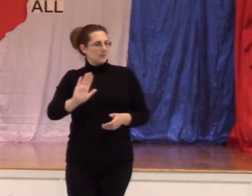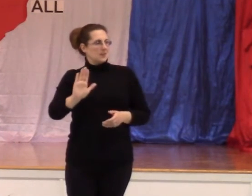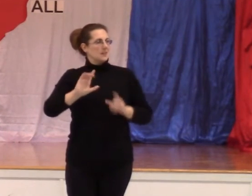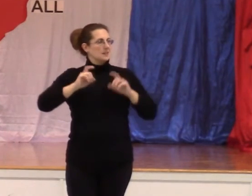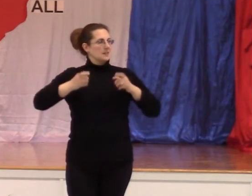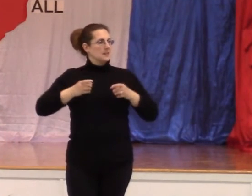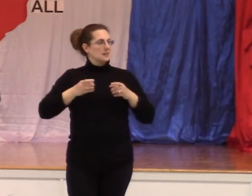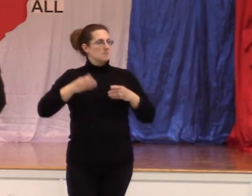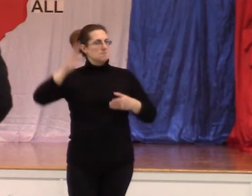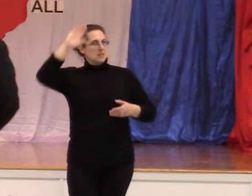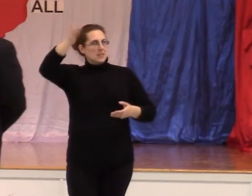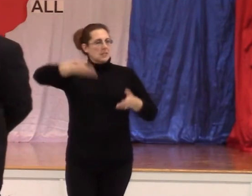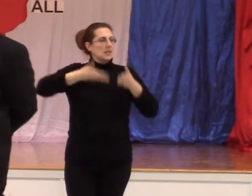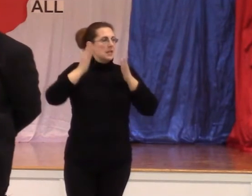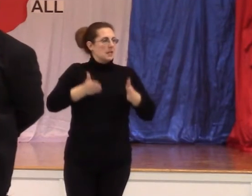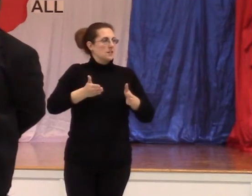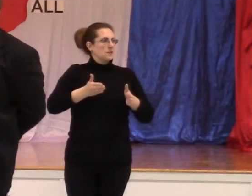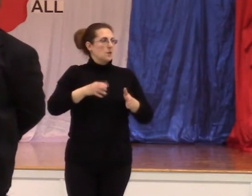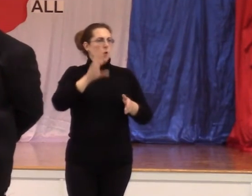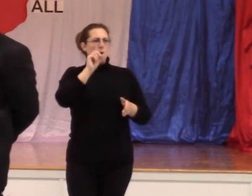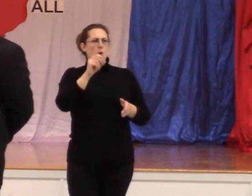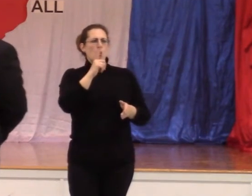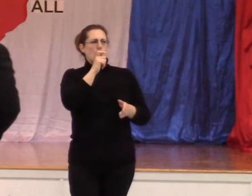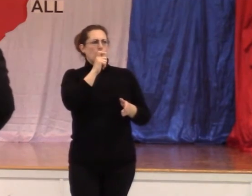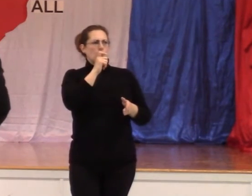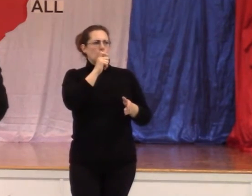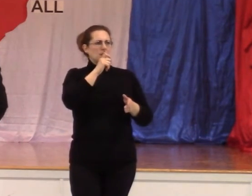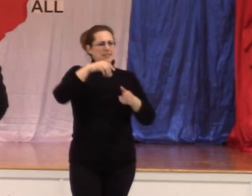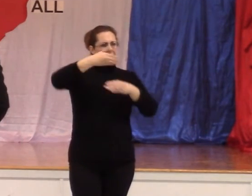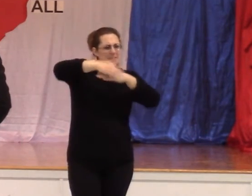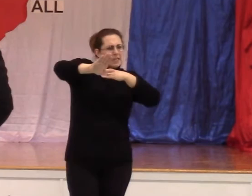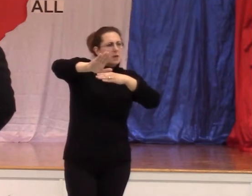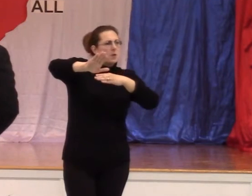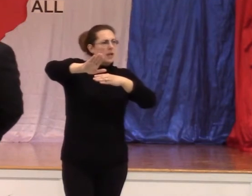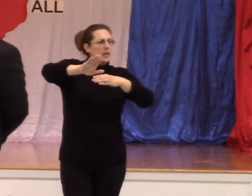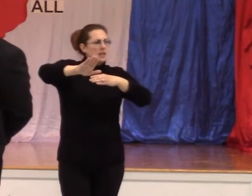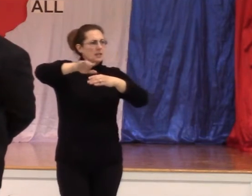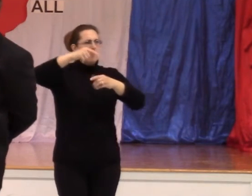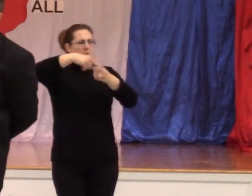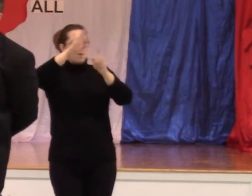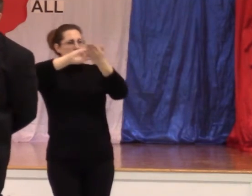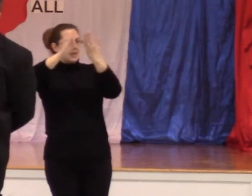who had been run out of a town and was seeking help. Sanctuary.